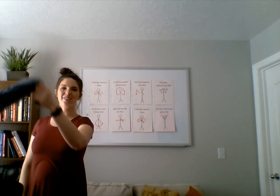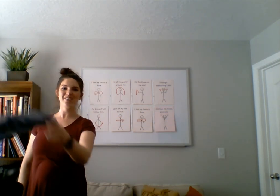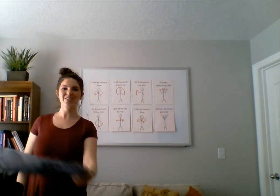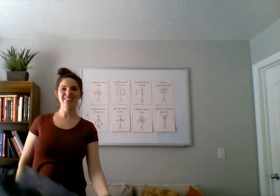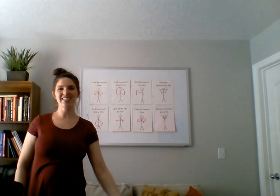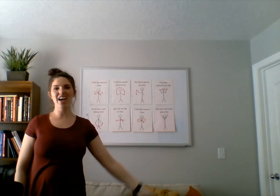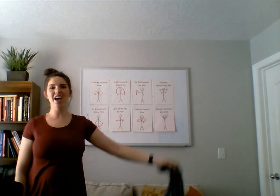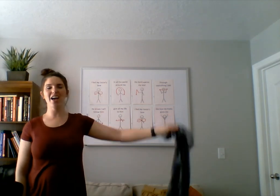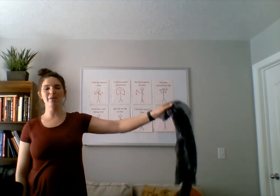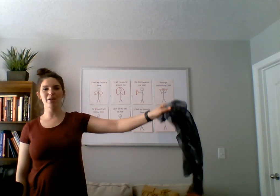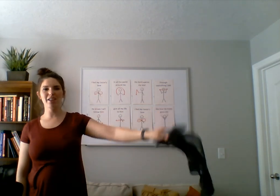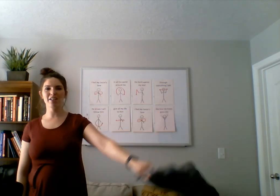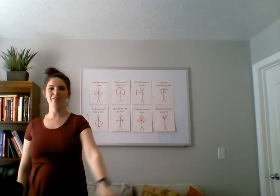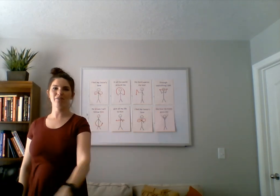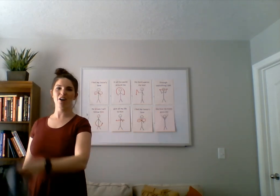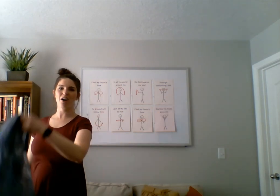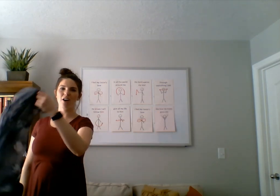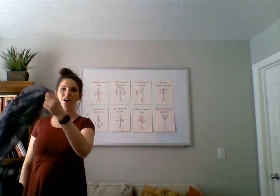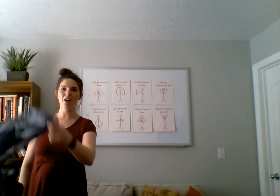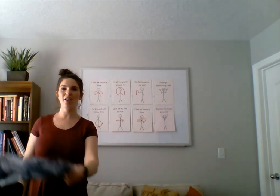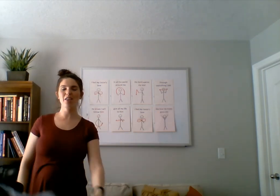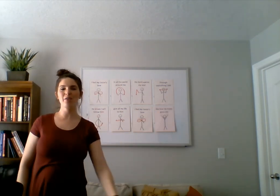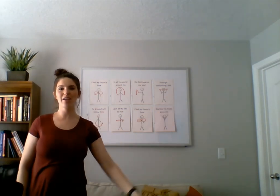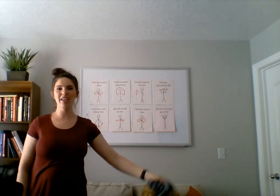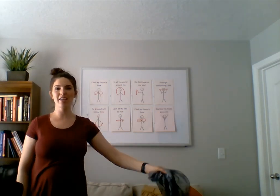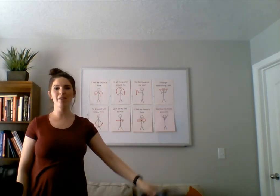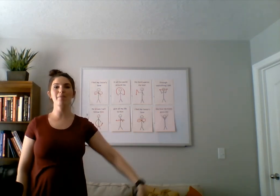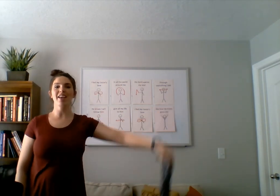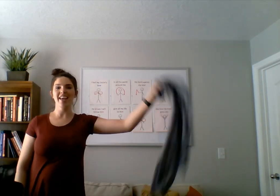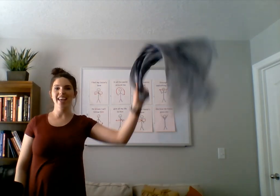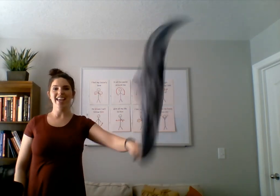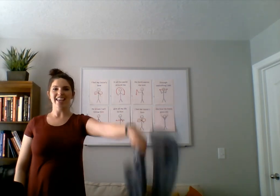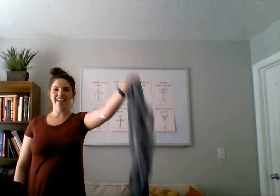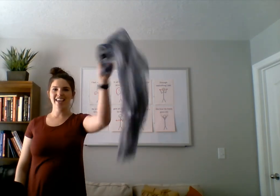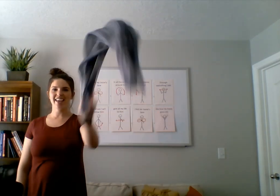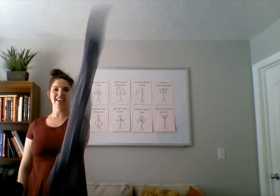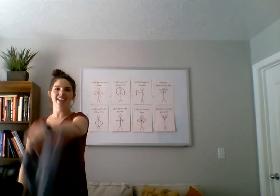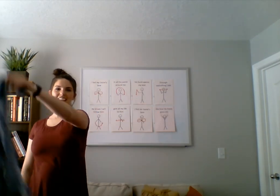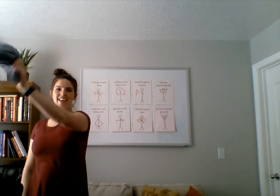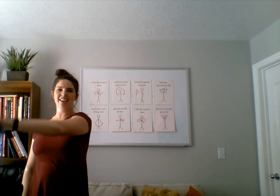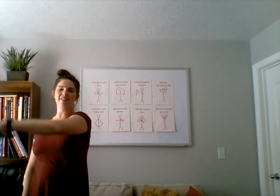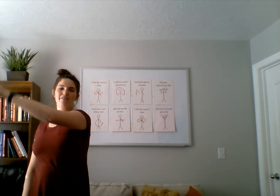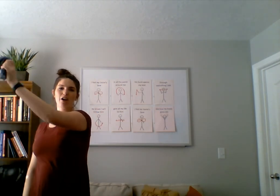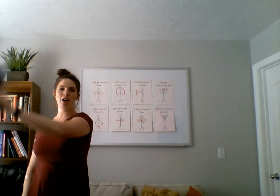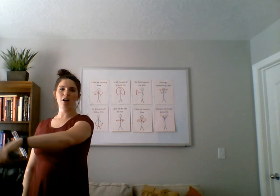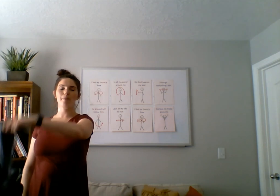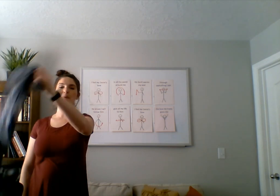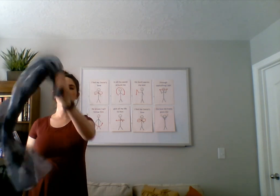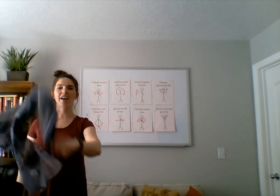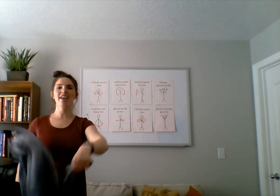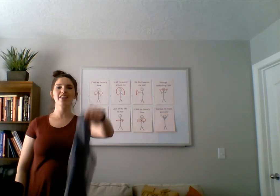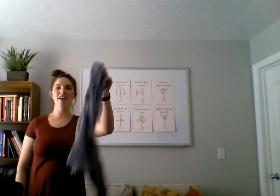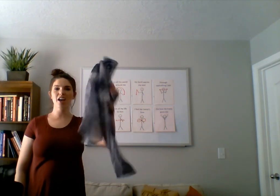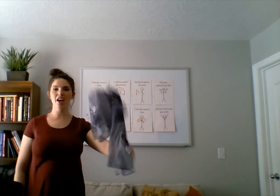I will follow him. Give all my life